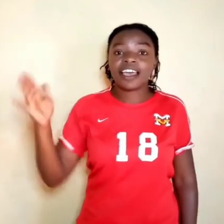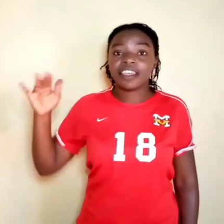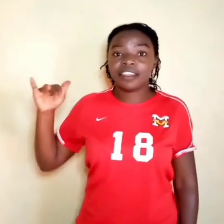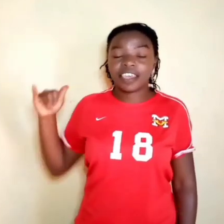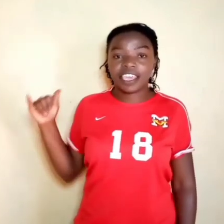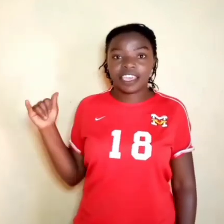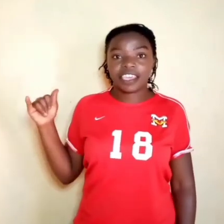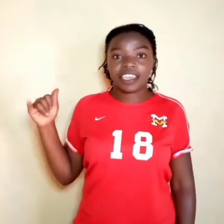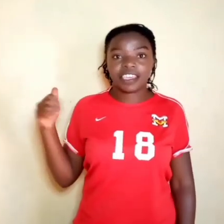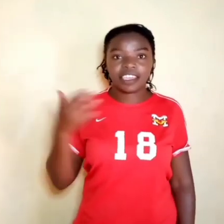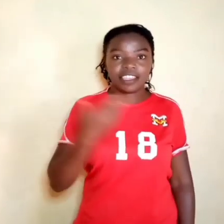They,